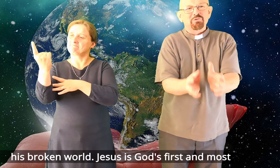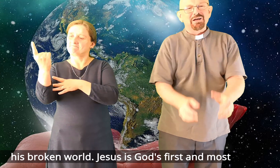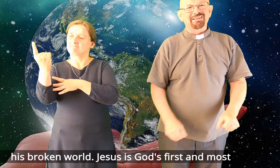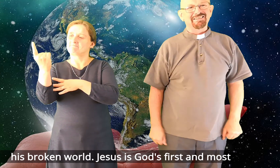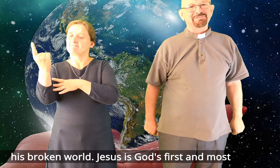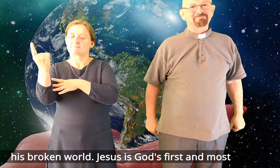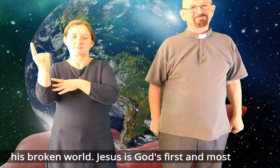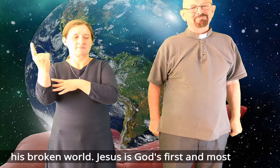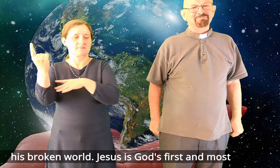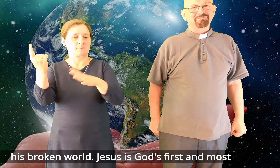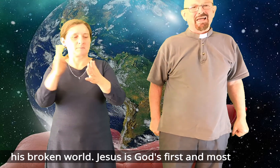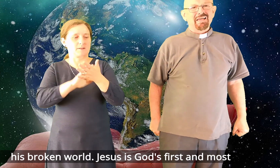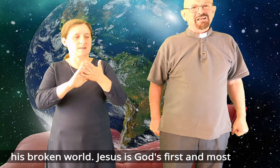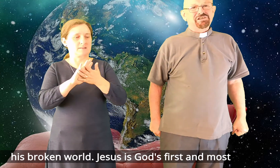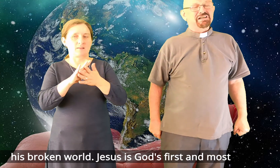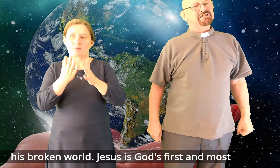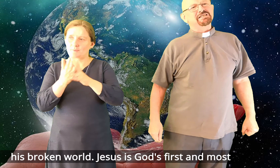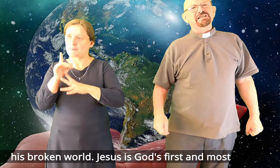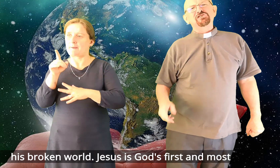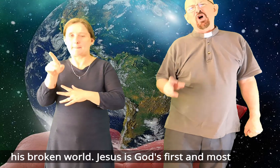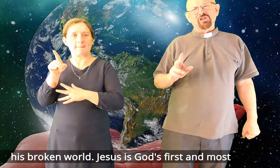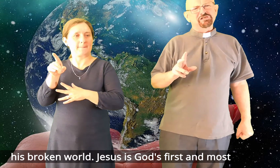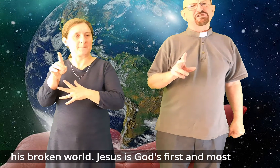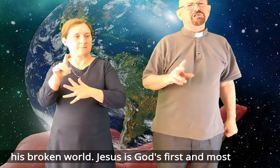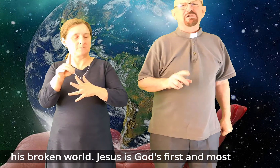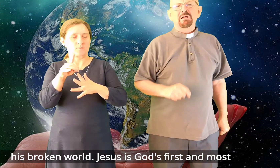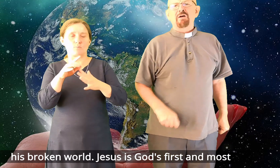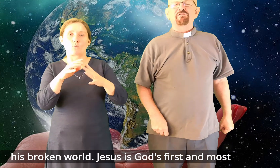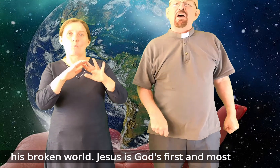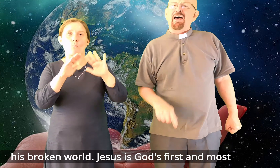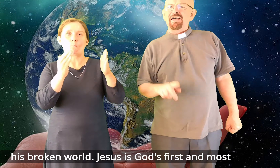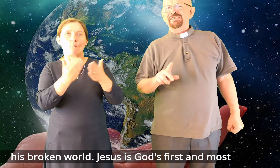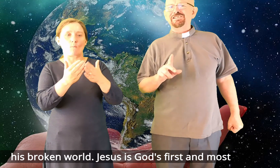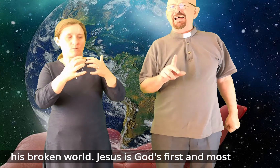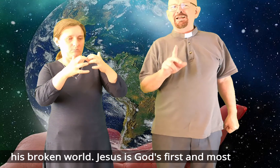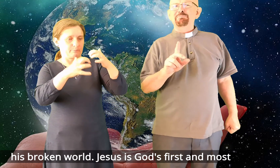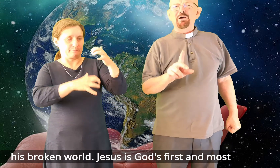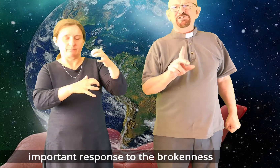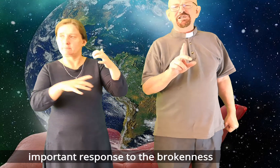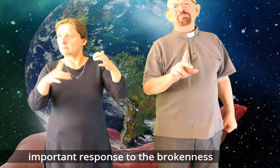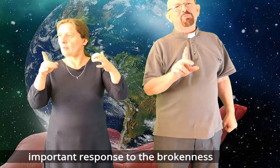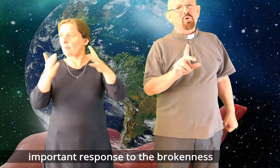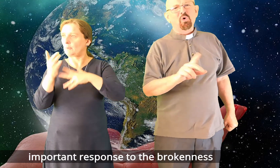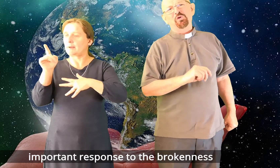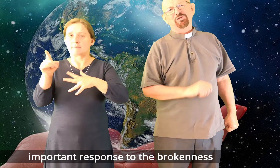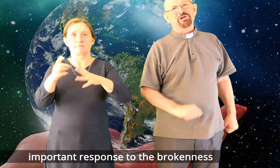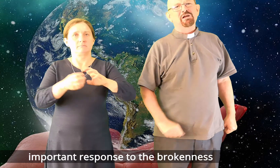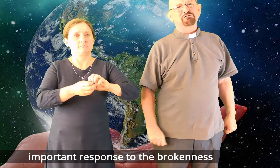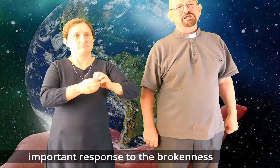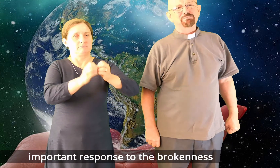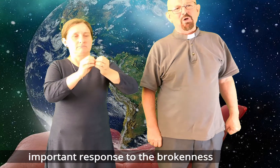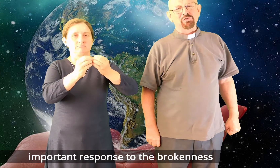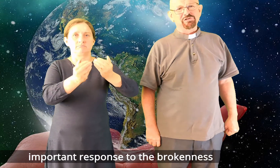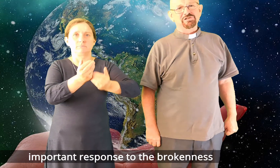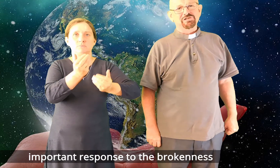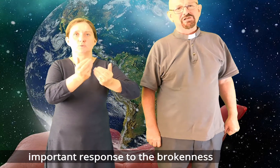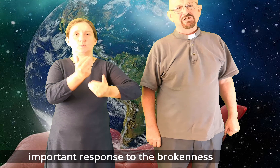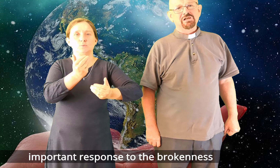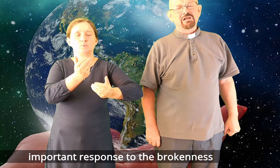world. Jesus is God's first and most important response to